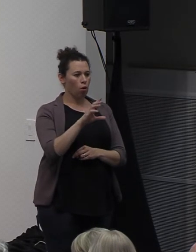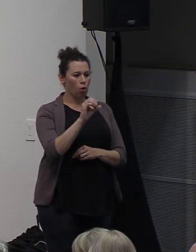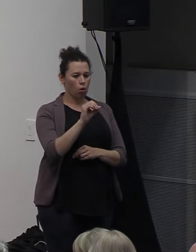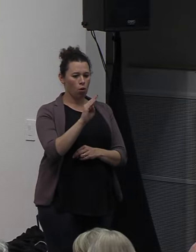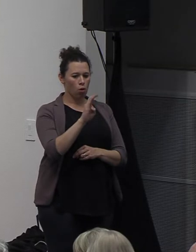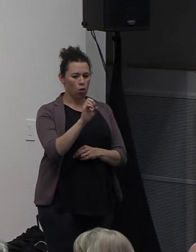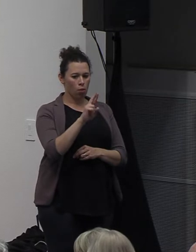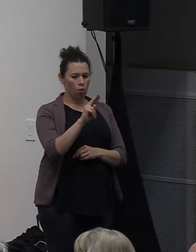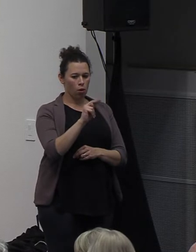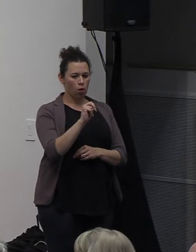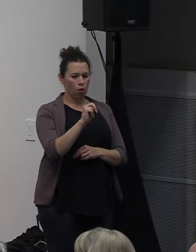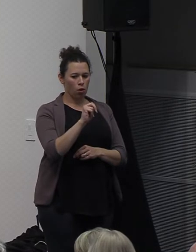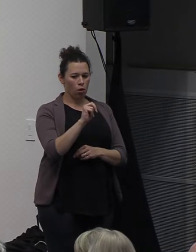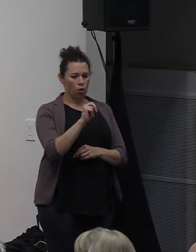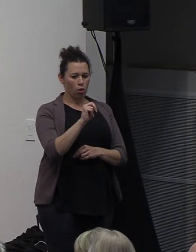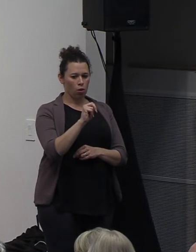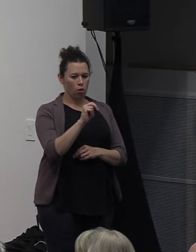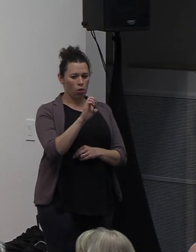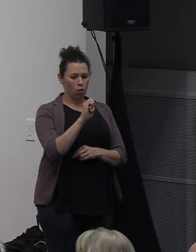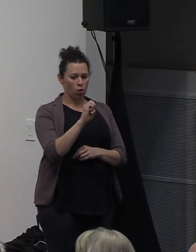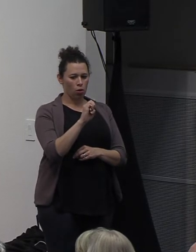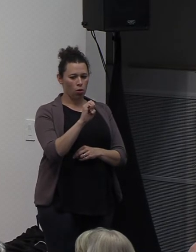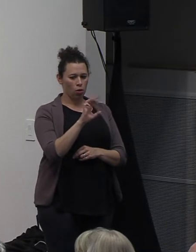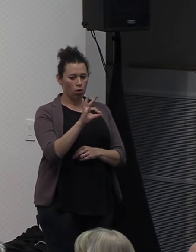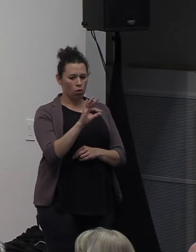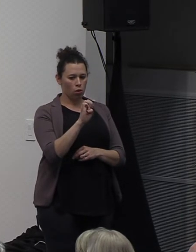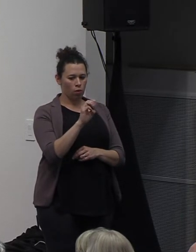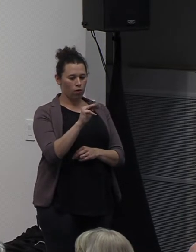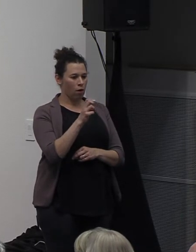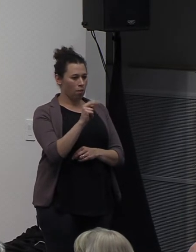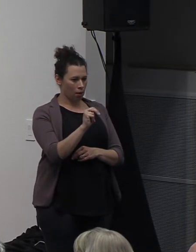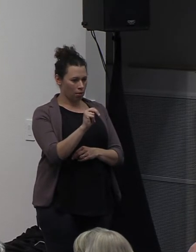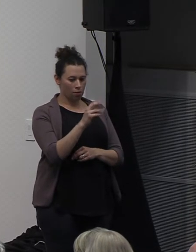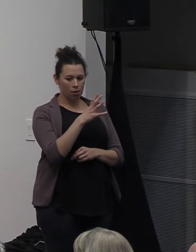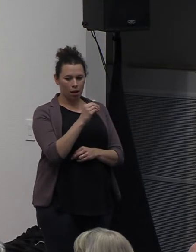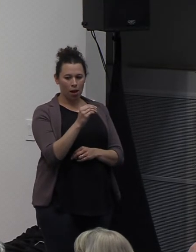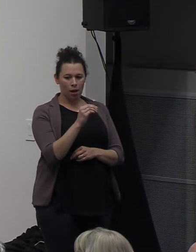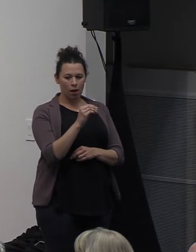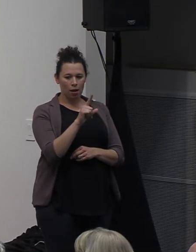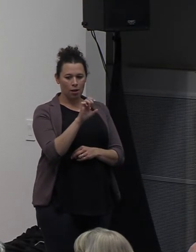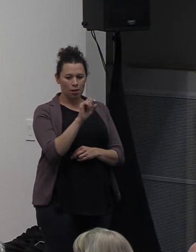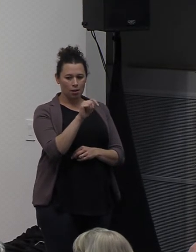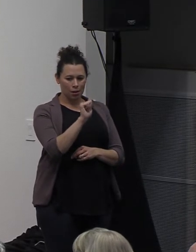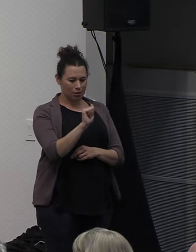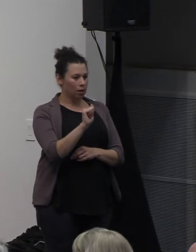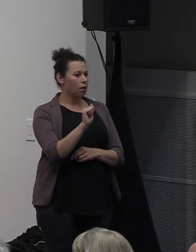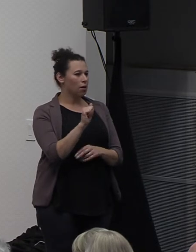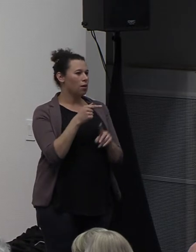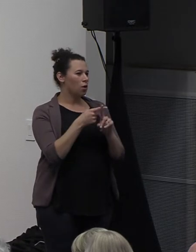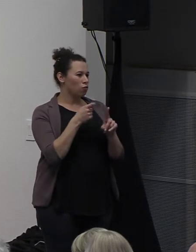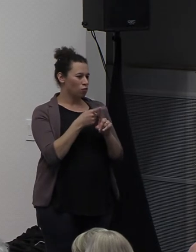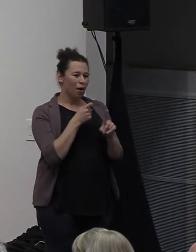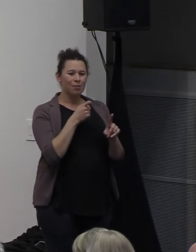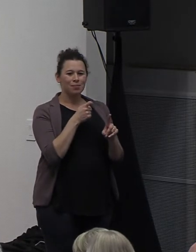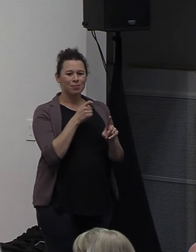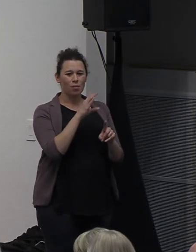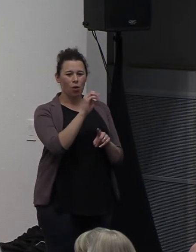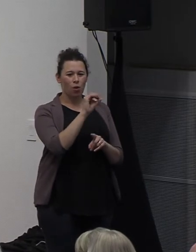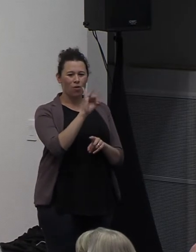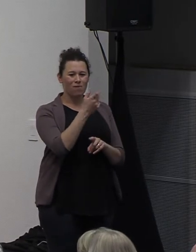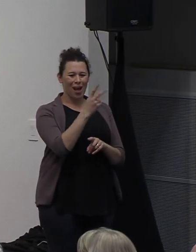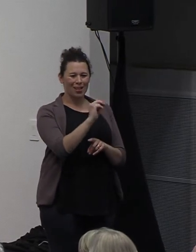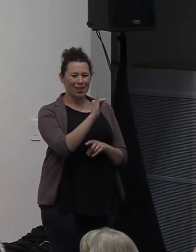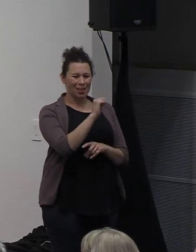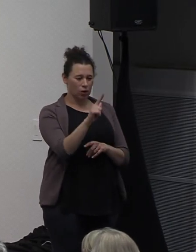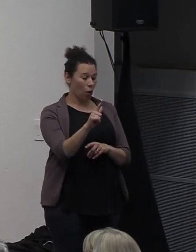Obernufemann, and Lisa from O'Fallon, Illinois. I thought my maiden name of Wingvermilly was a mouthful, so